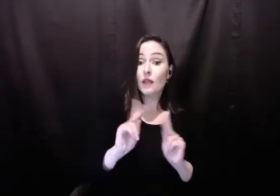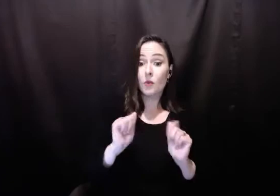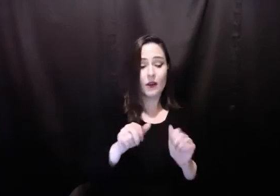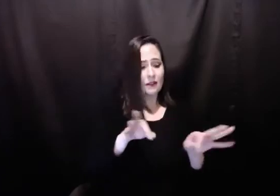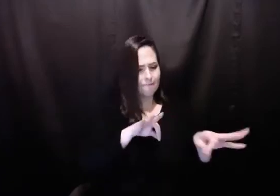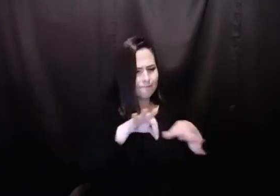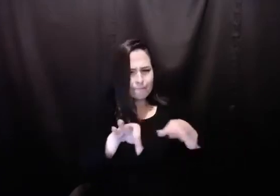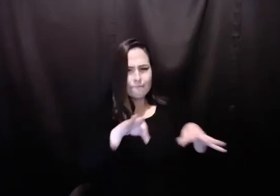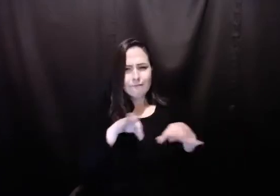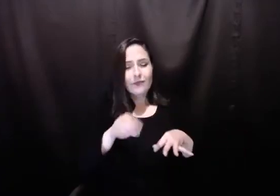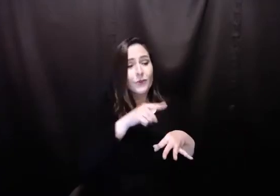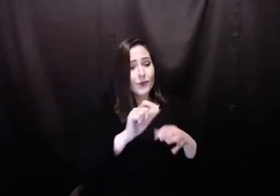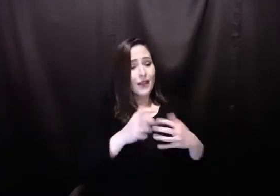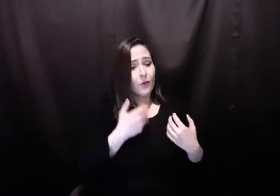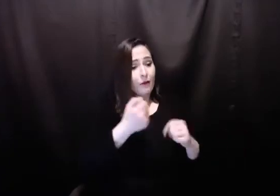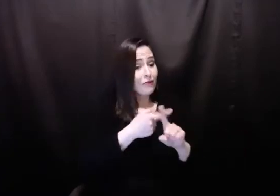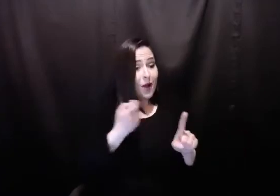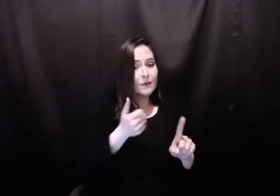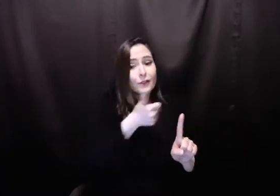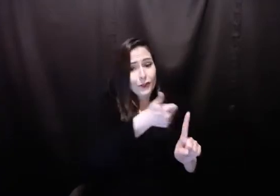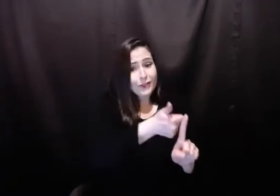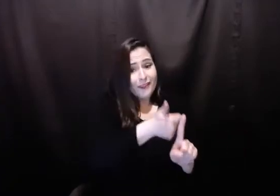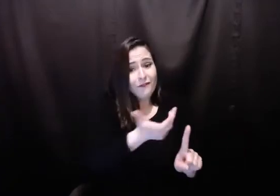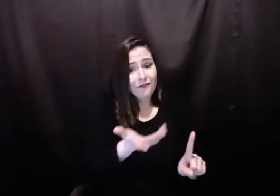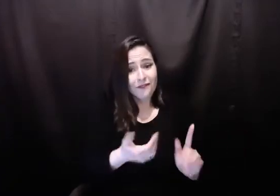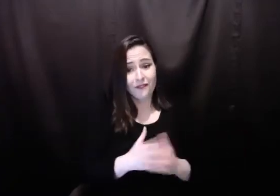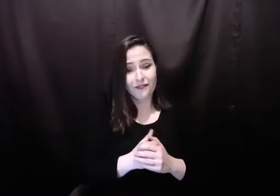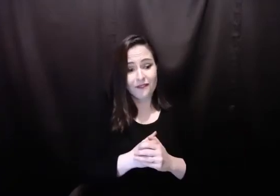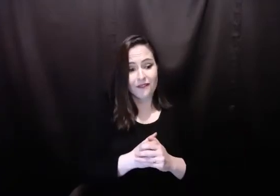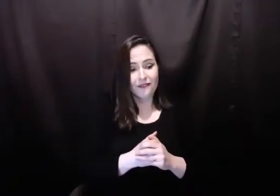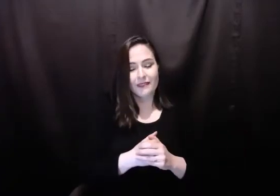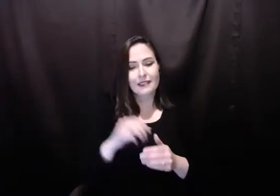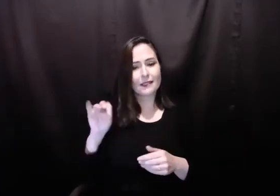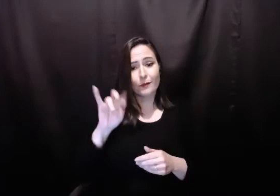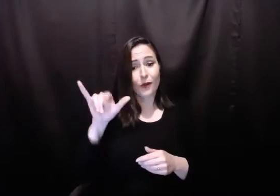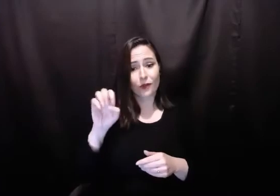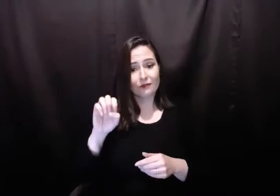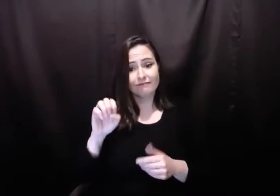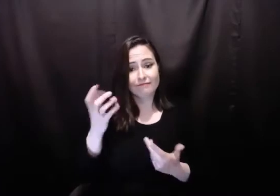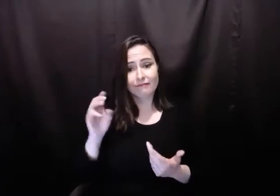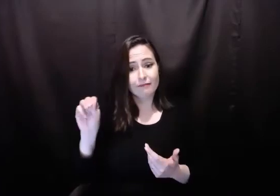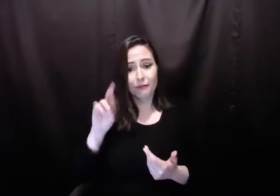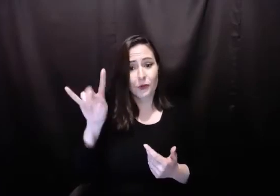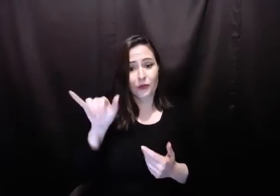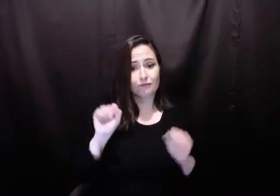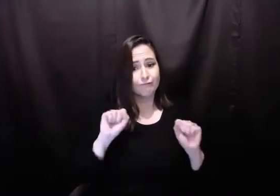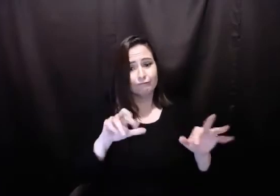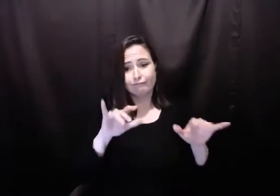all it is. It's just simply miraculous. And that for me was especially, I have a friend that always